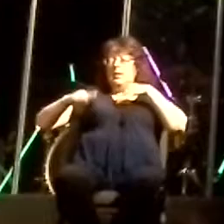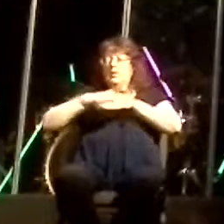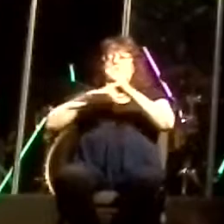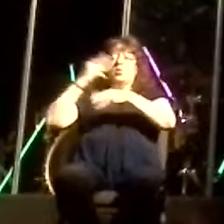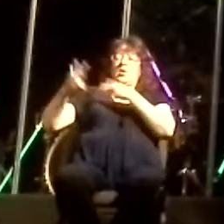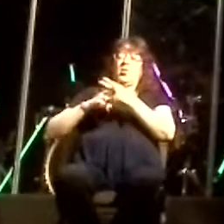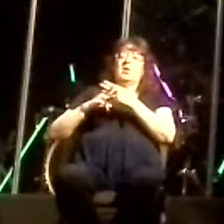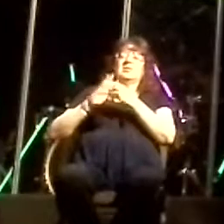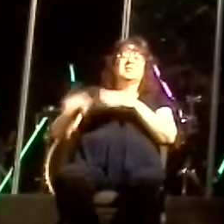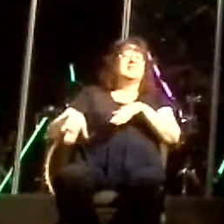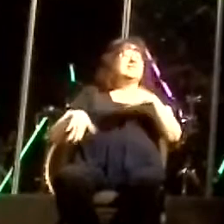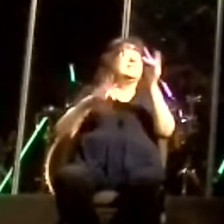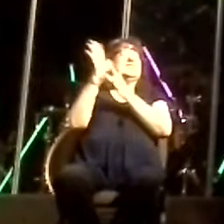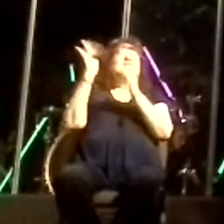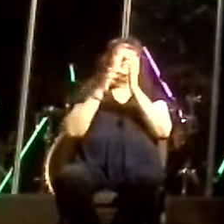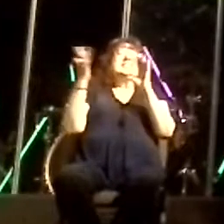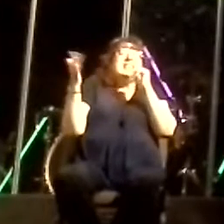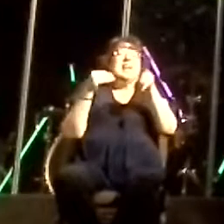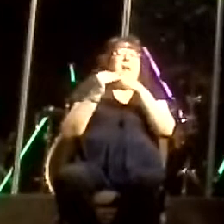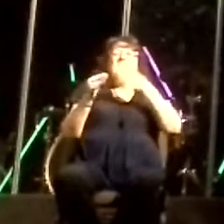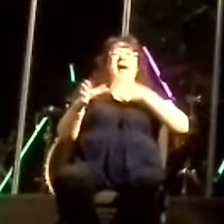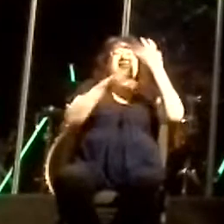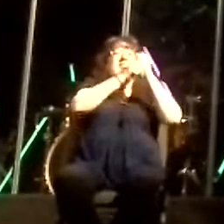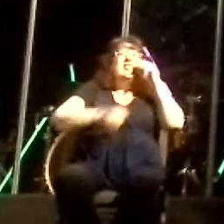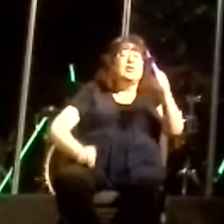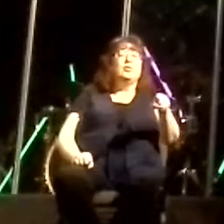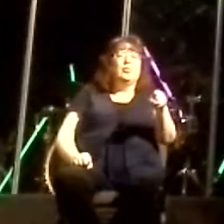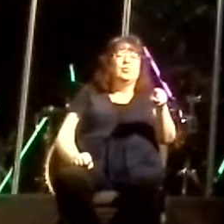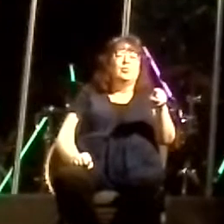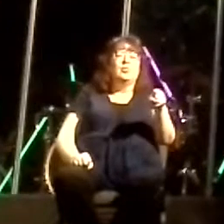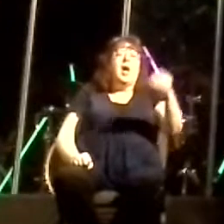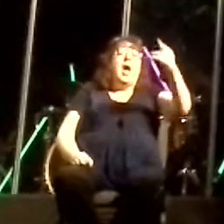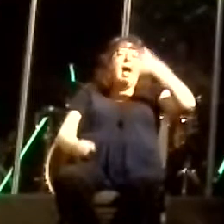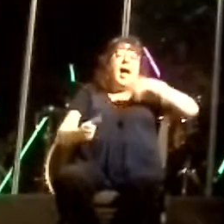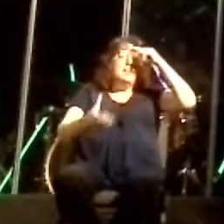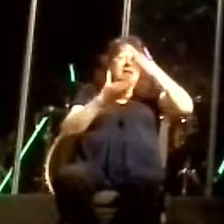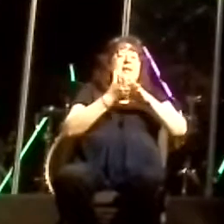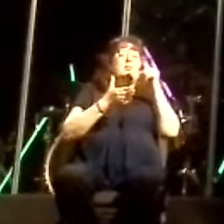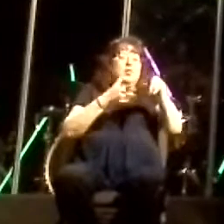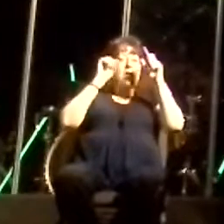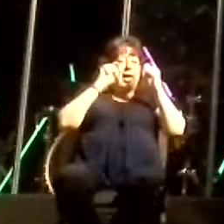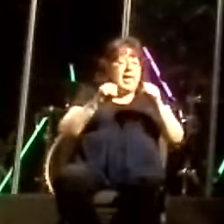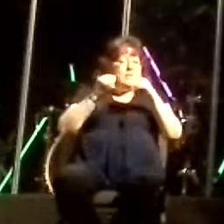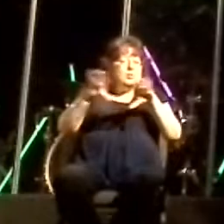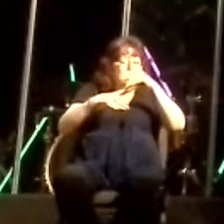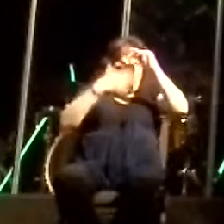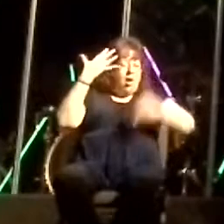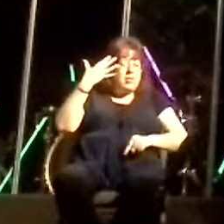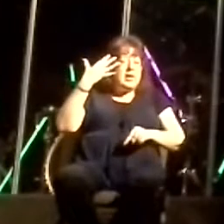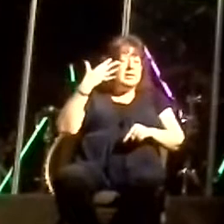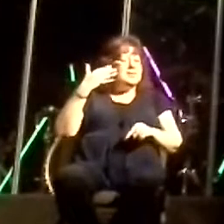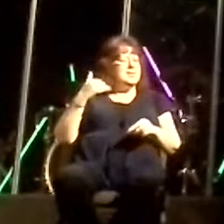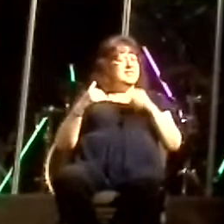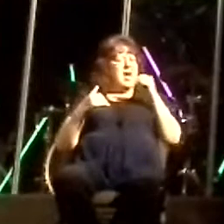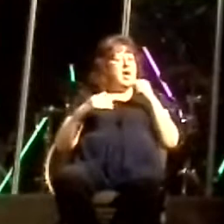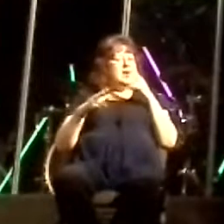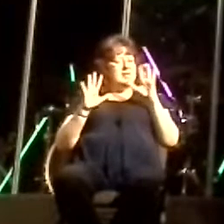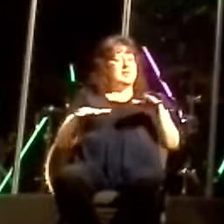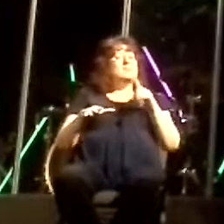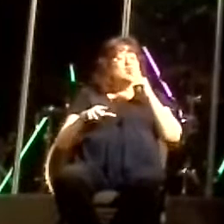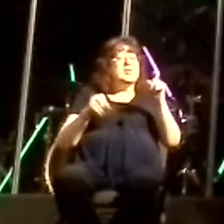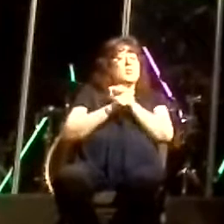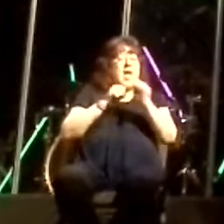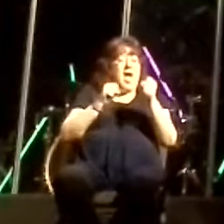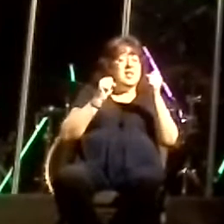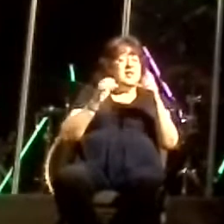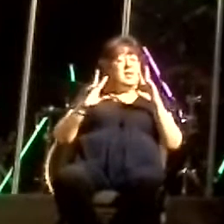world." Martha's like, "Listen, Jesus, this isn't about my faith in you. I believe that you're able to do all things. This is an issue of reality